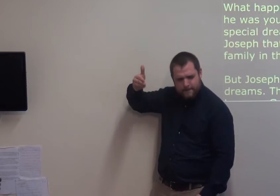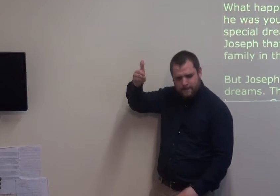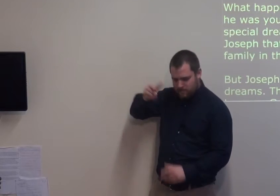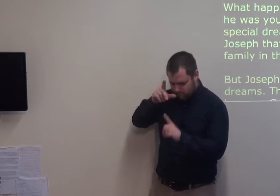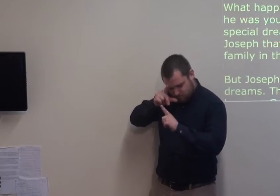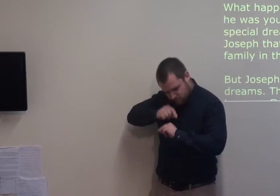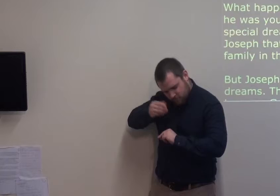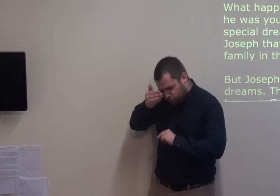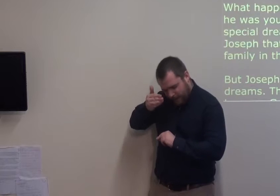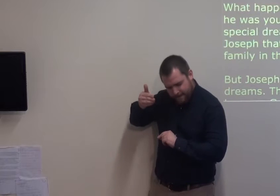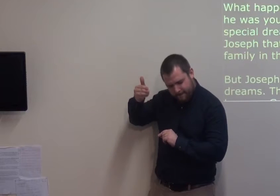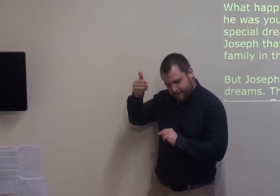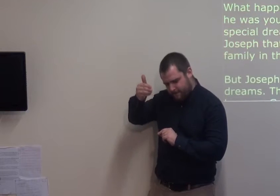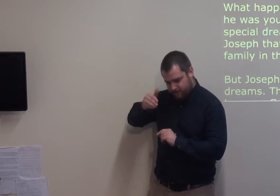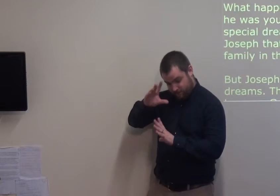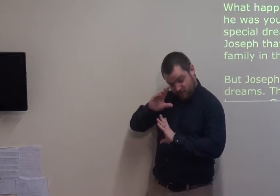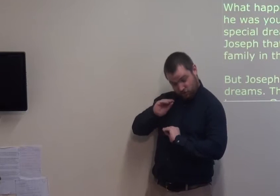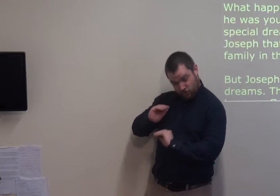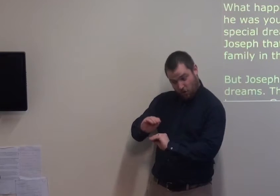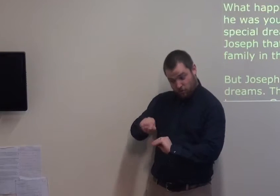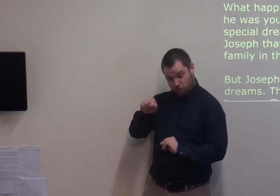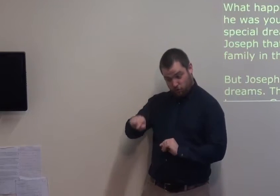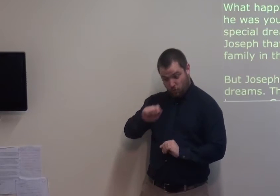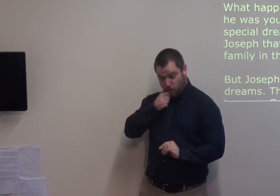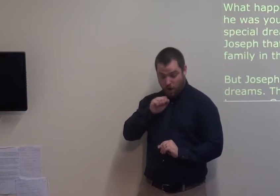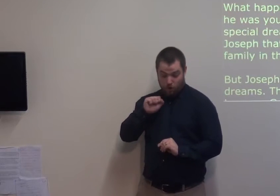God showed Joseph that he would save his family in the future.